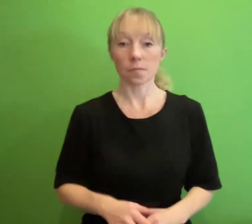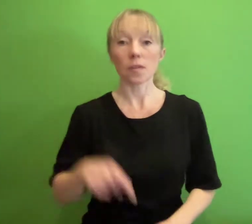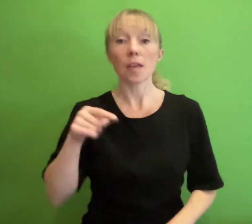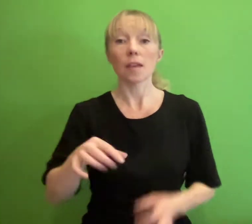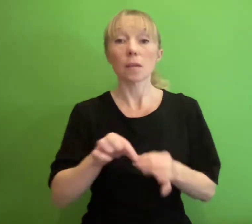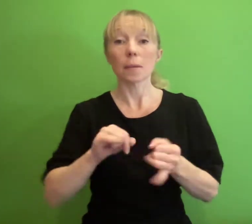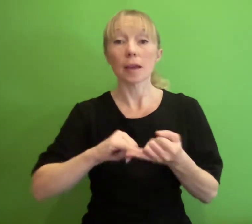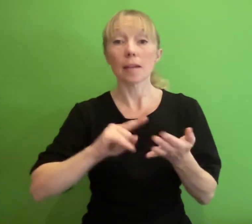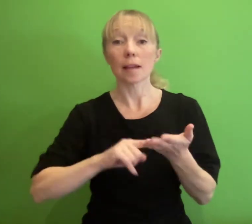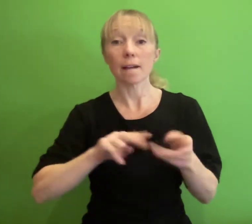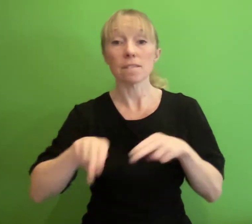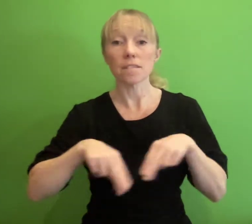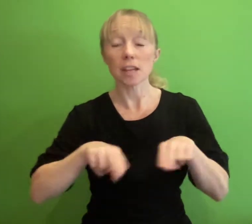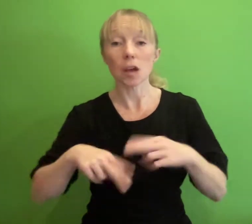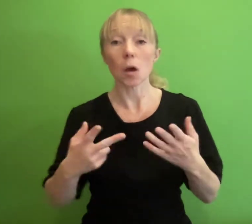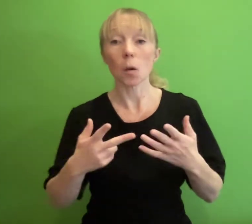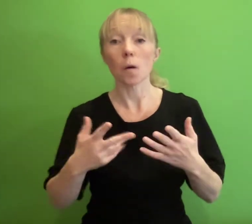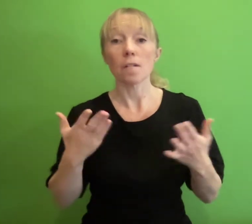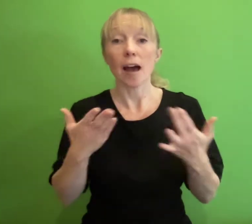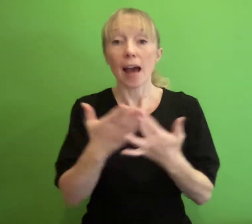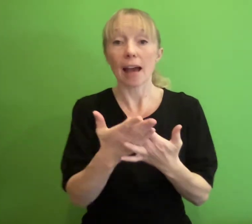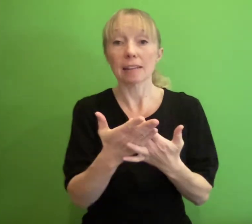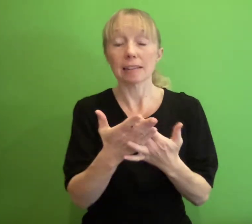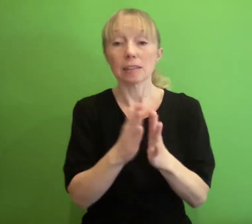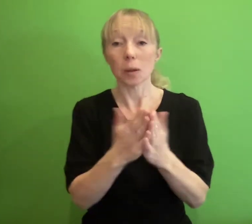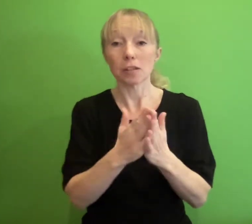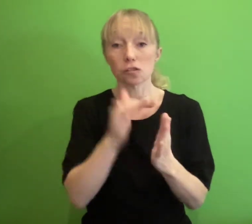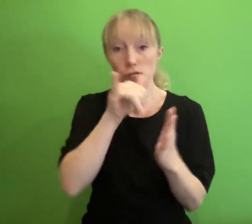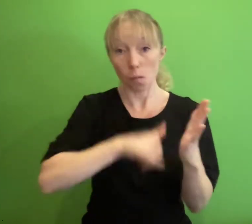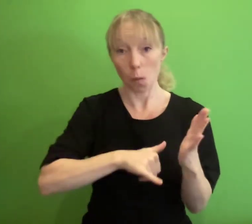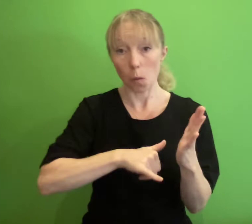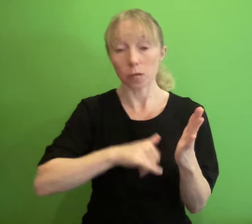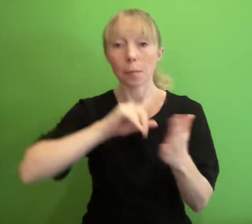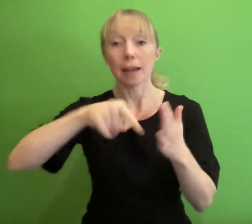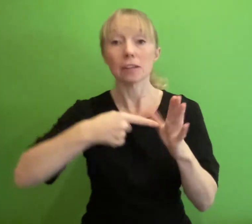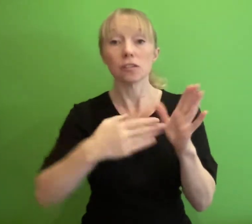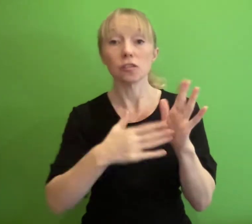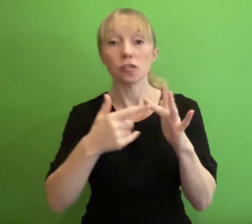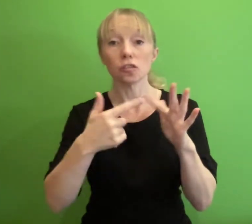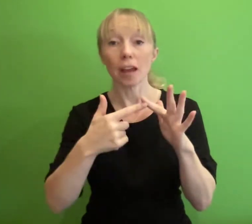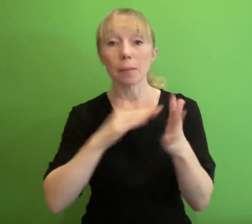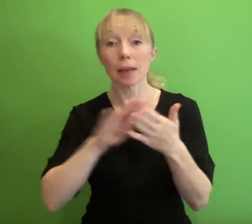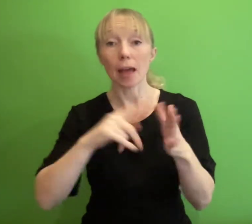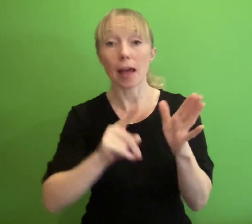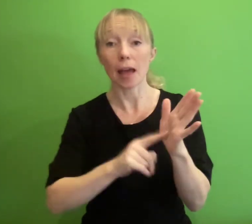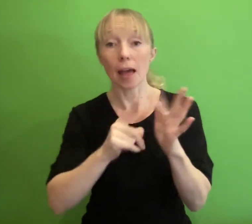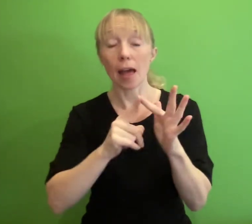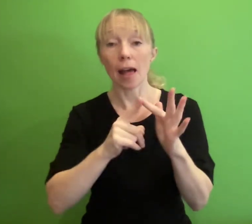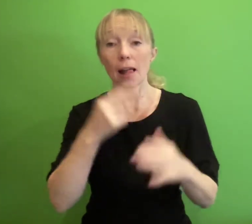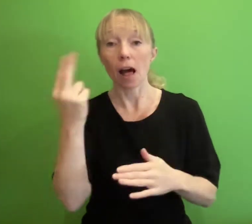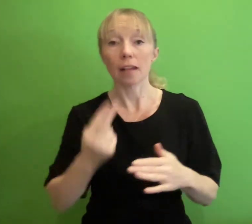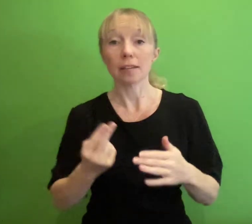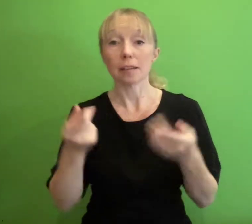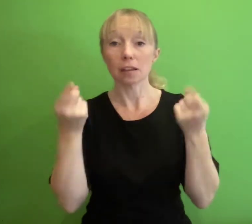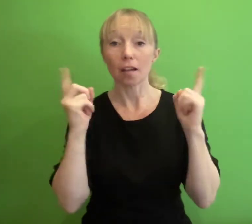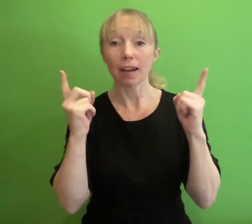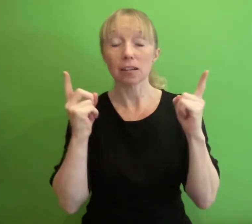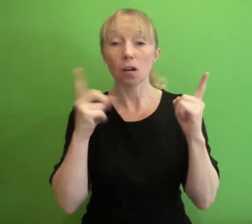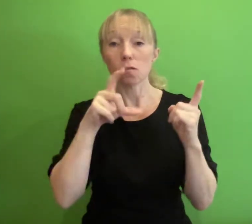is a BSL video of the Access to Literature report by Jamie Hale, Artistic Director of CRIPtic Arts, and